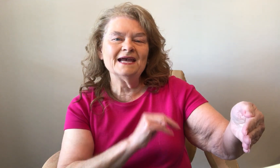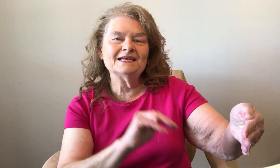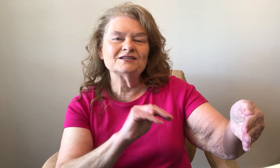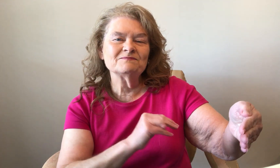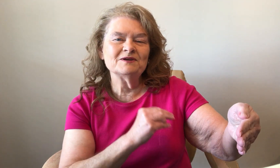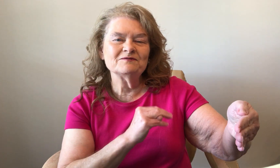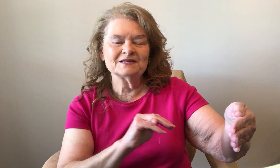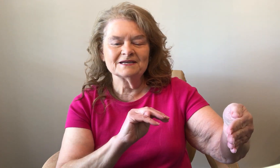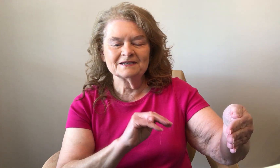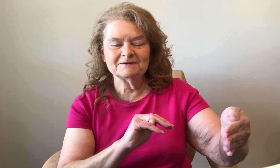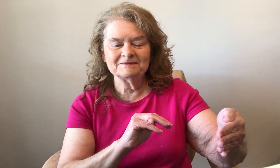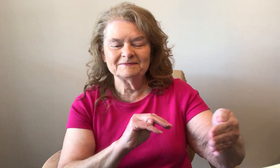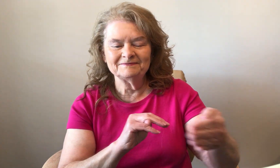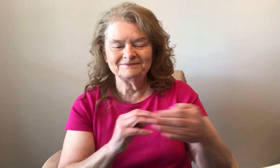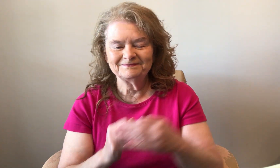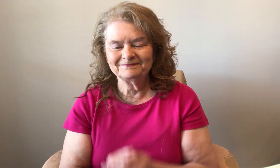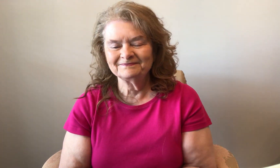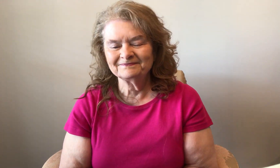Spanish music.